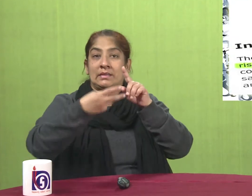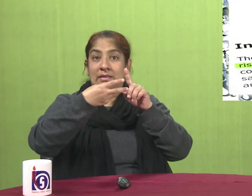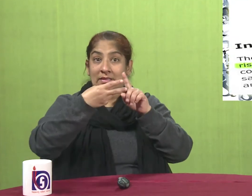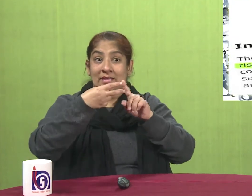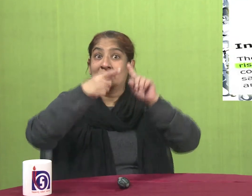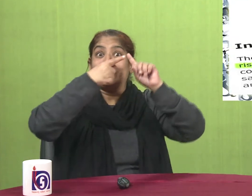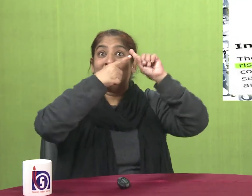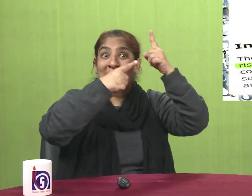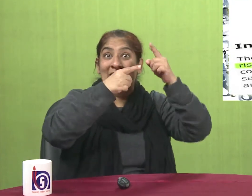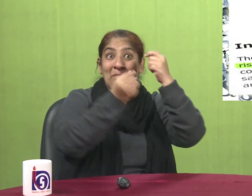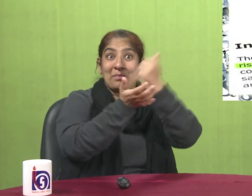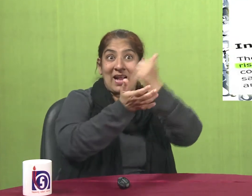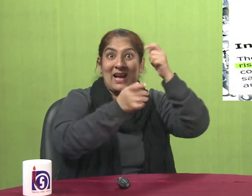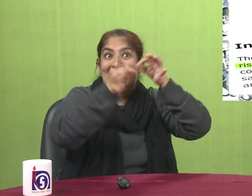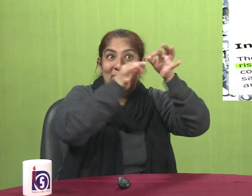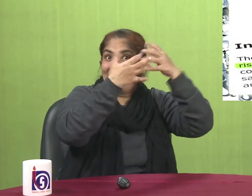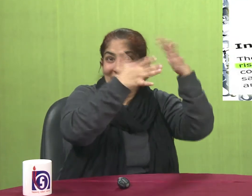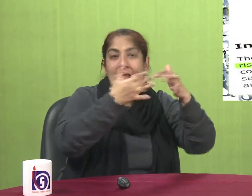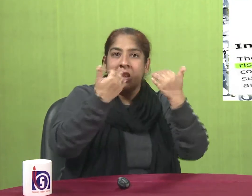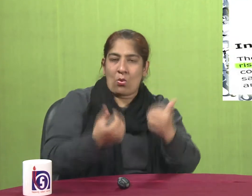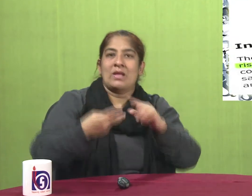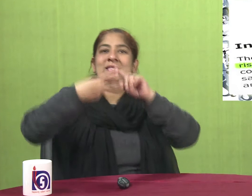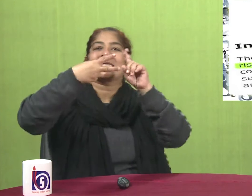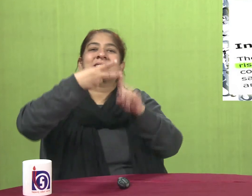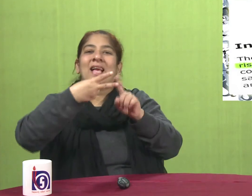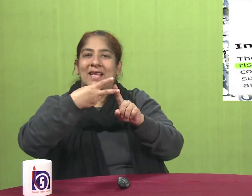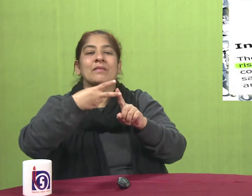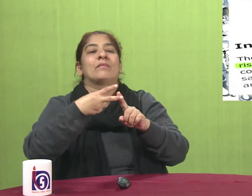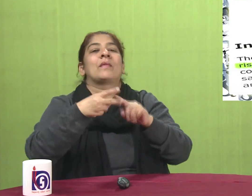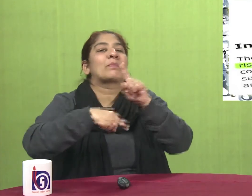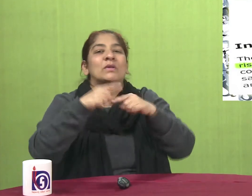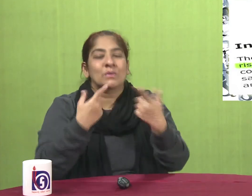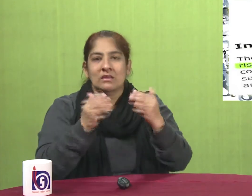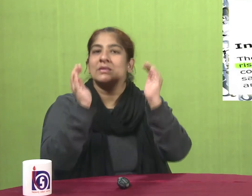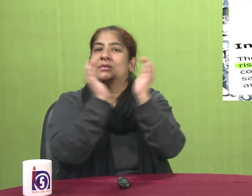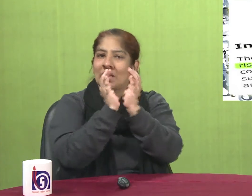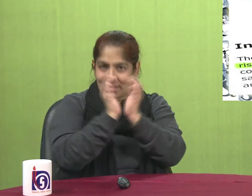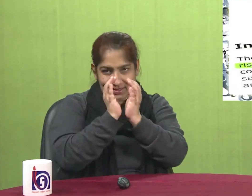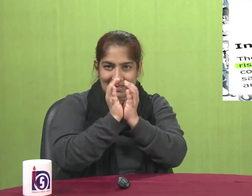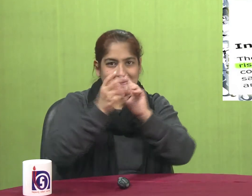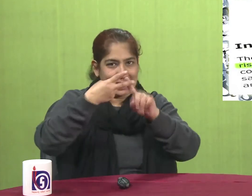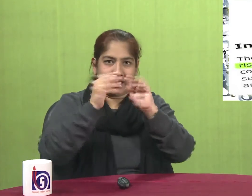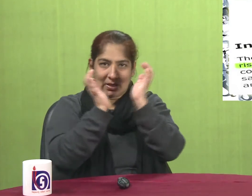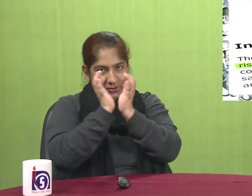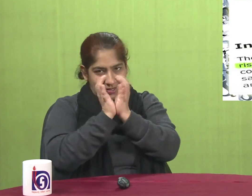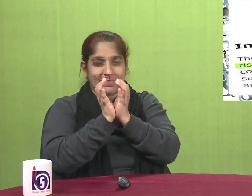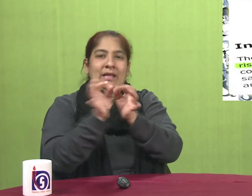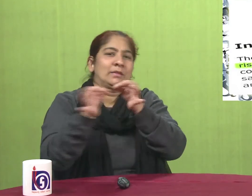Learners, we will now learn about insurance. So, what is insurance? Insurance